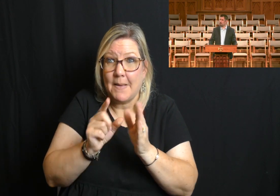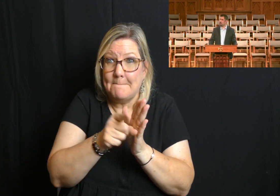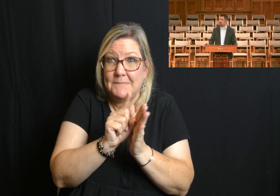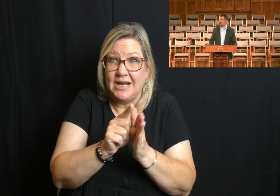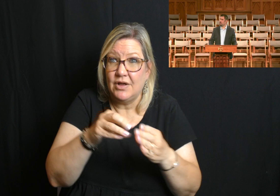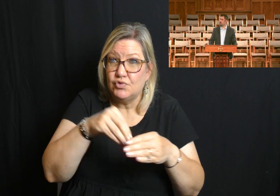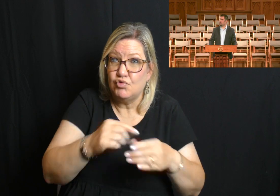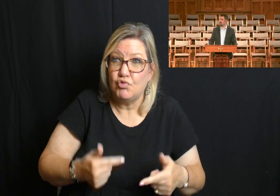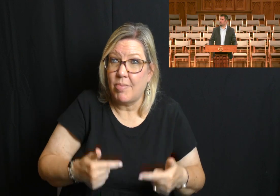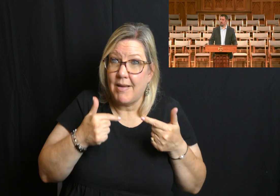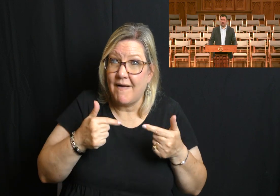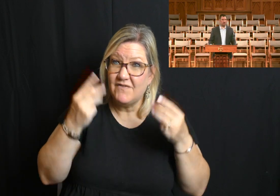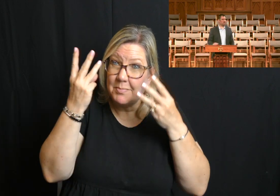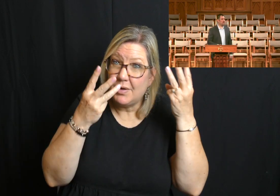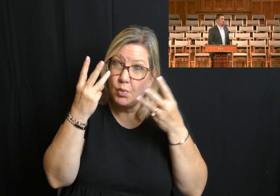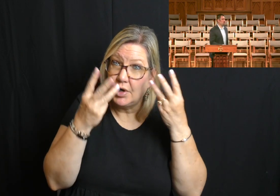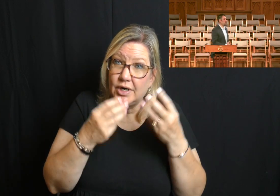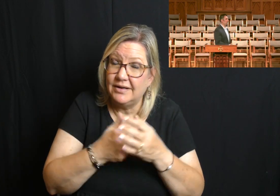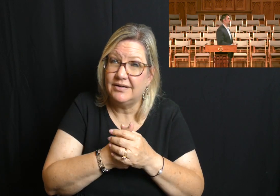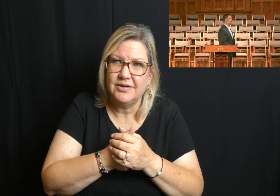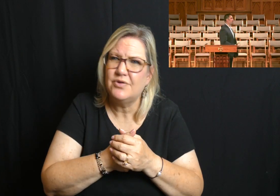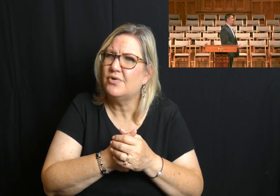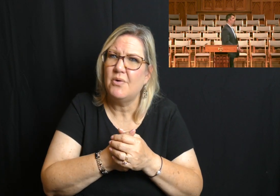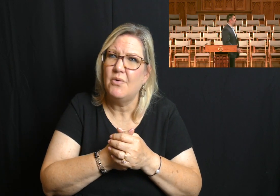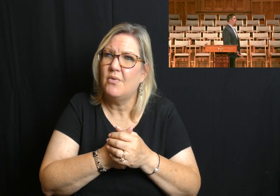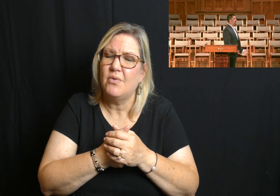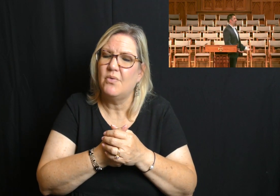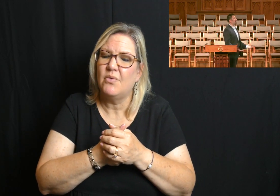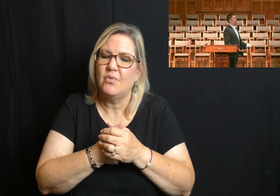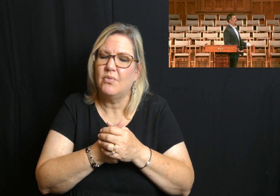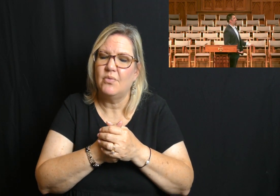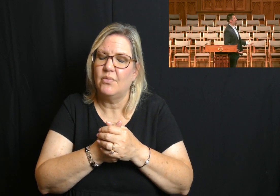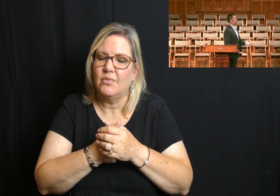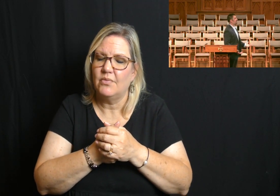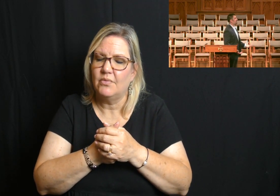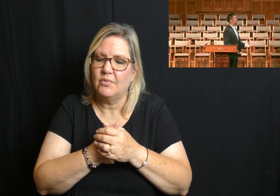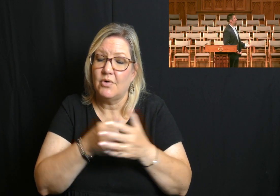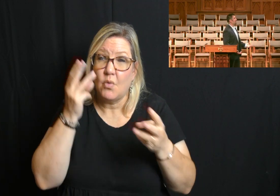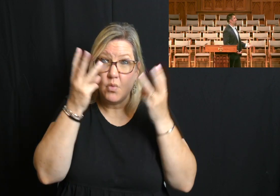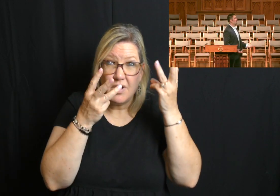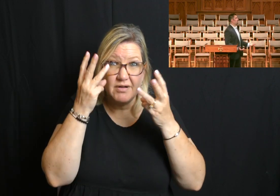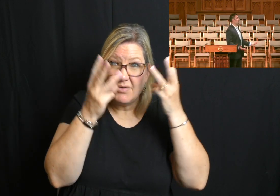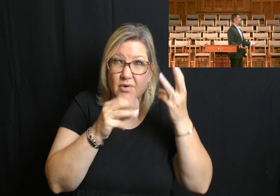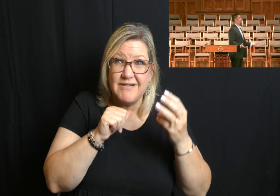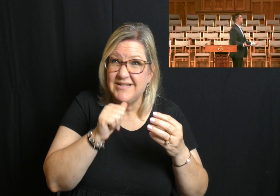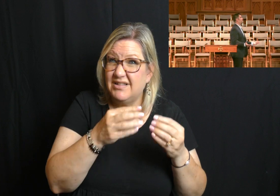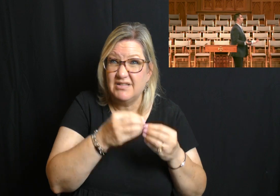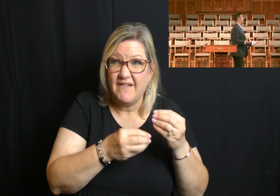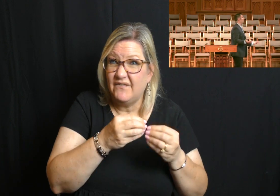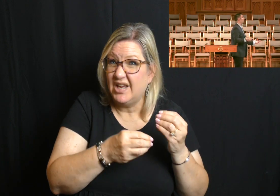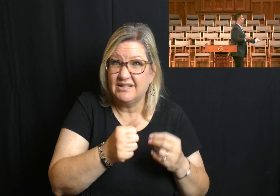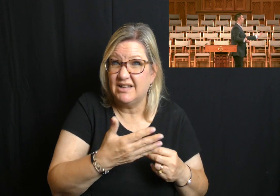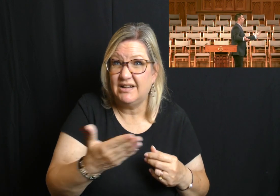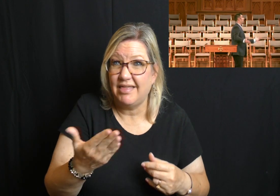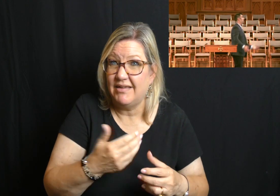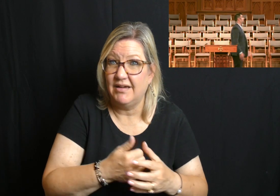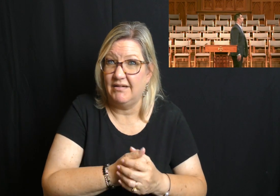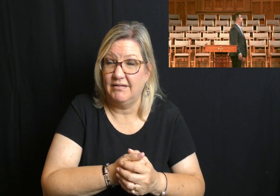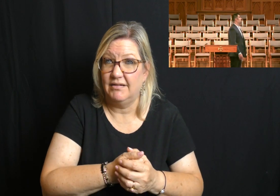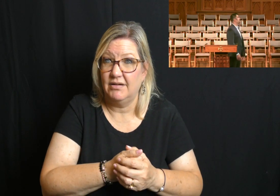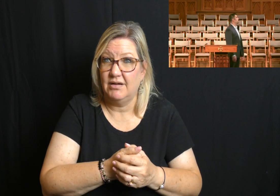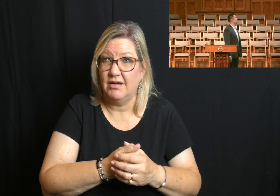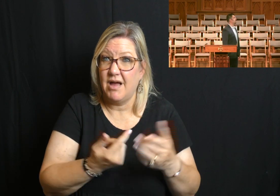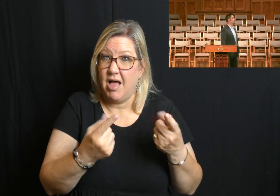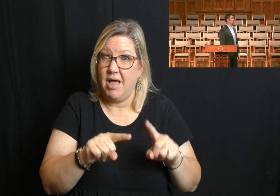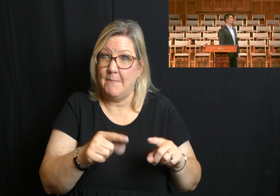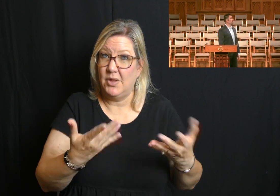No. Every time that we spend time worrying, nothing's happening. We're just getting stressed out and more worry.